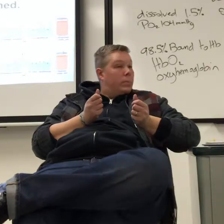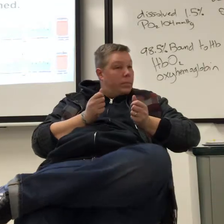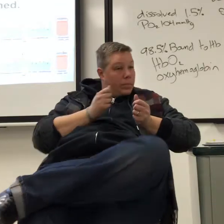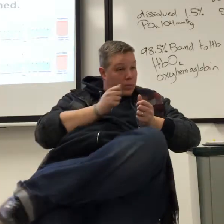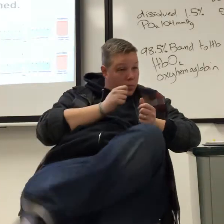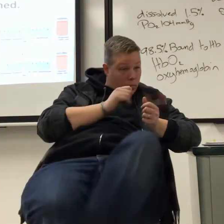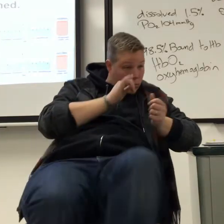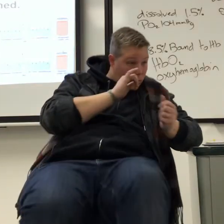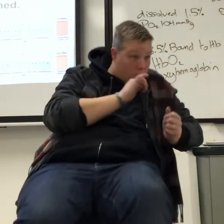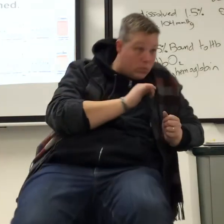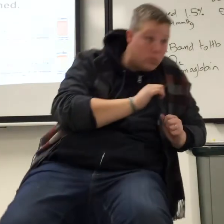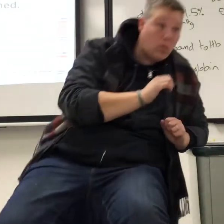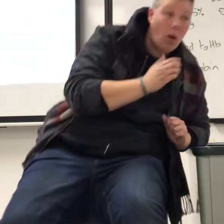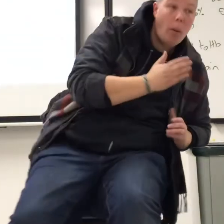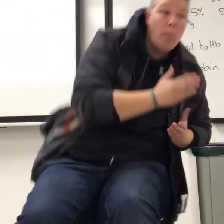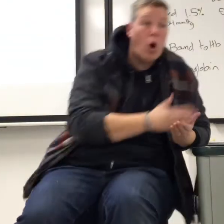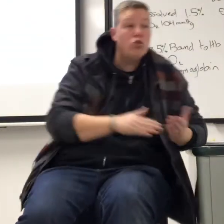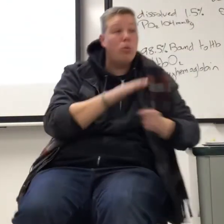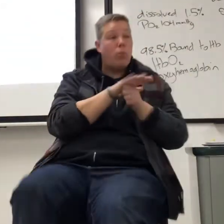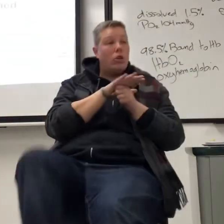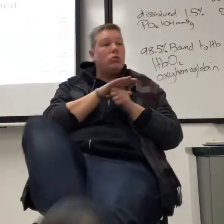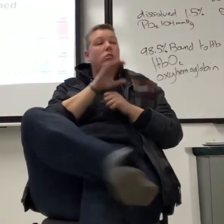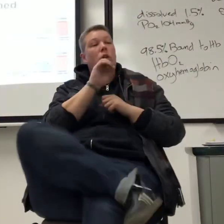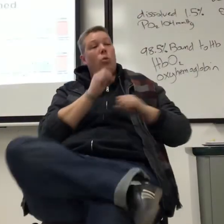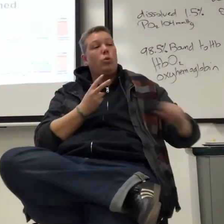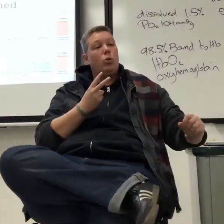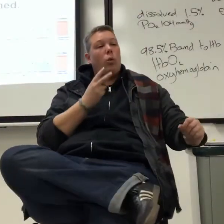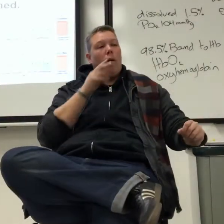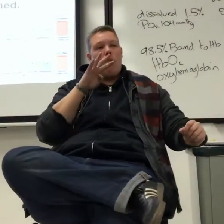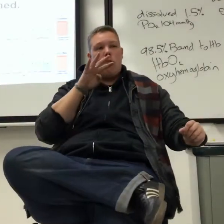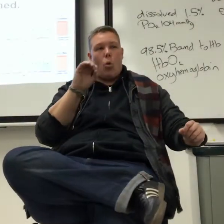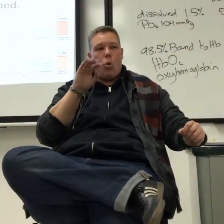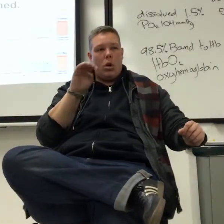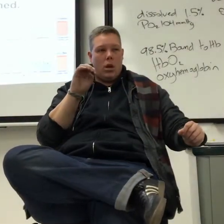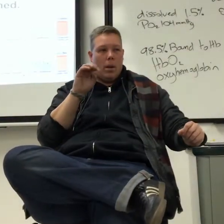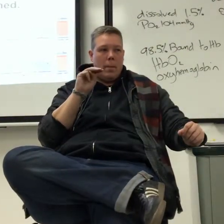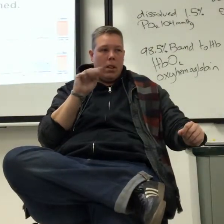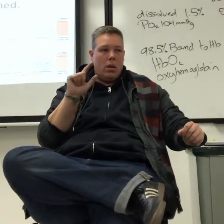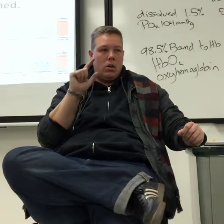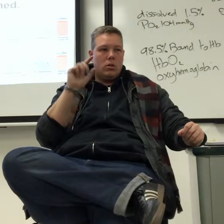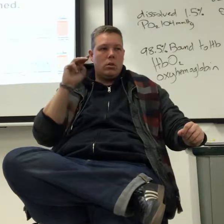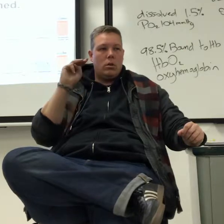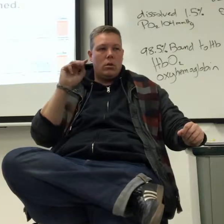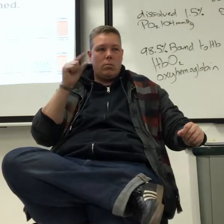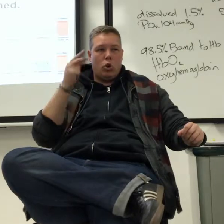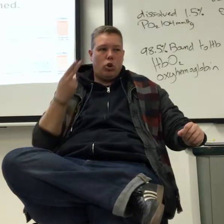is our partial pressure CO2 of 40 millimeters of mercury.